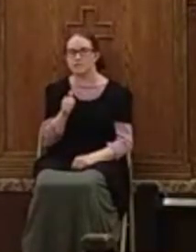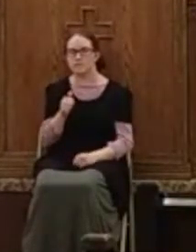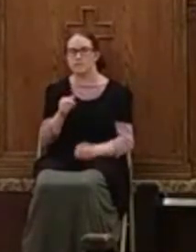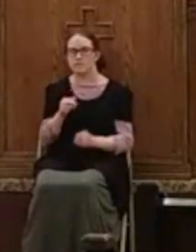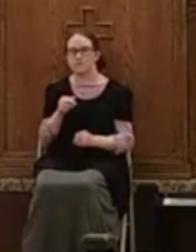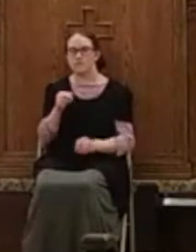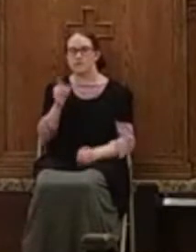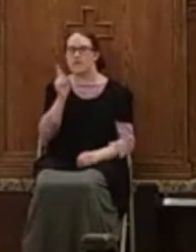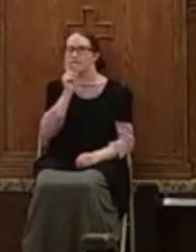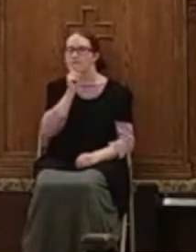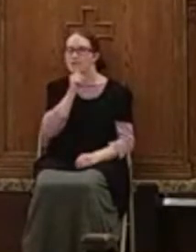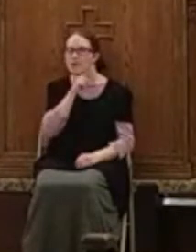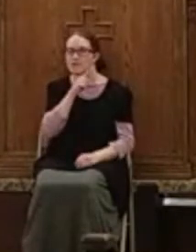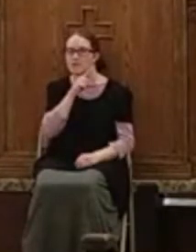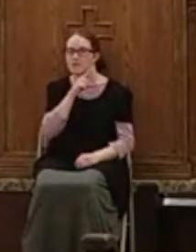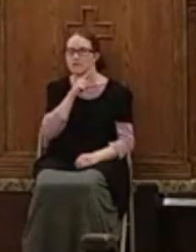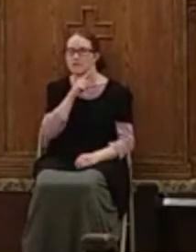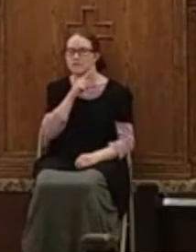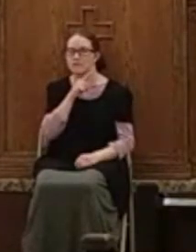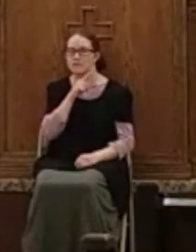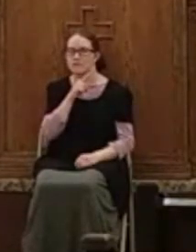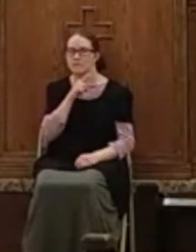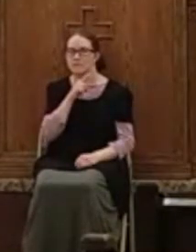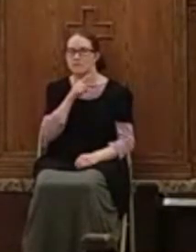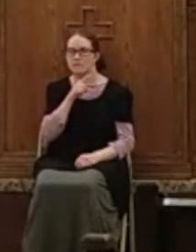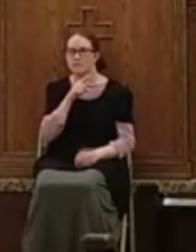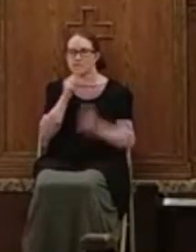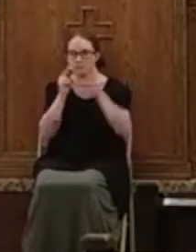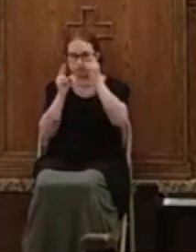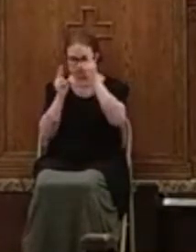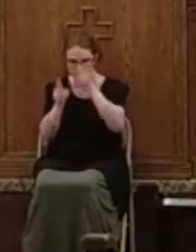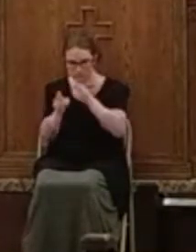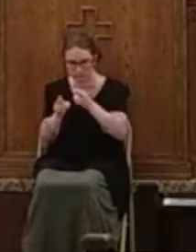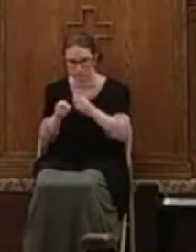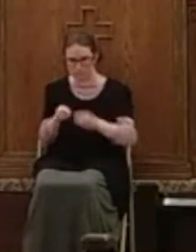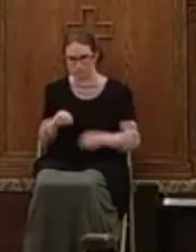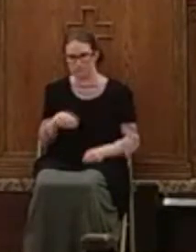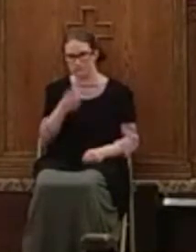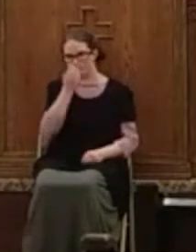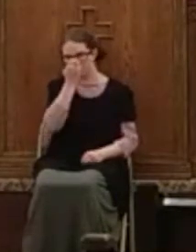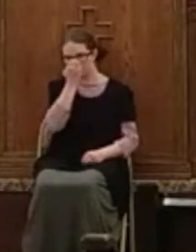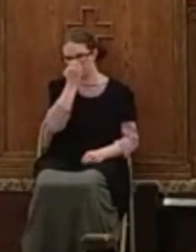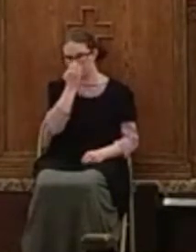fake, all right, humiliation. Yeah. Come on, sir.